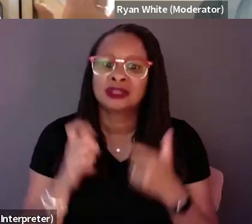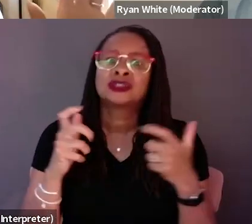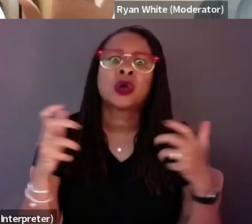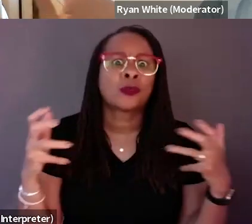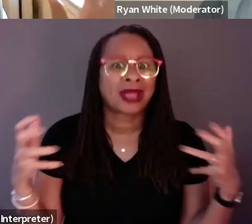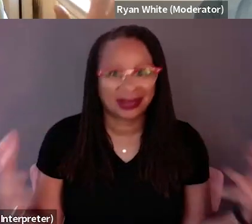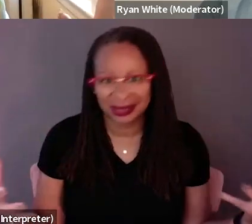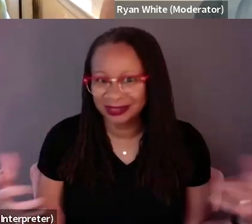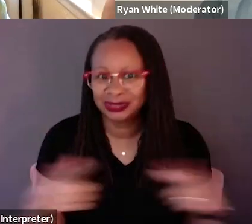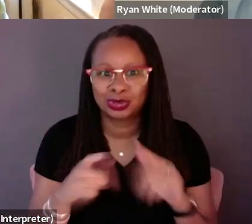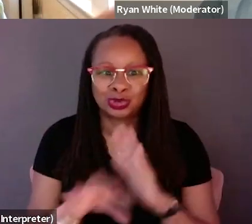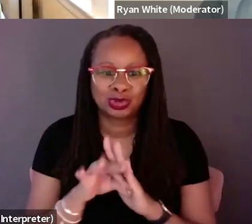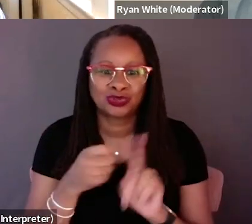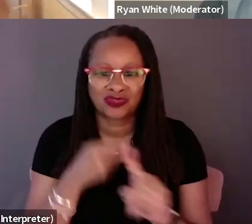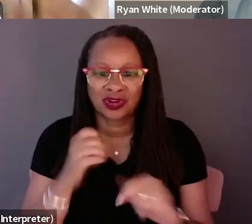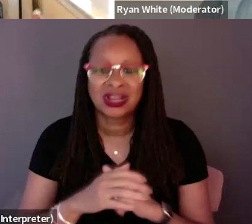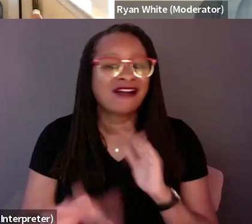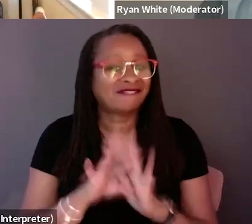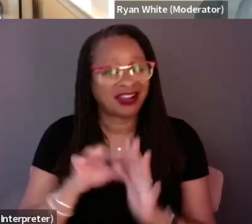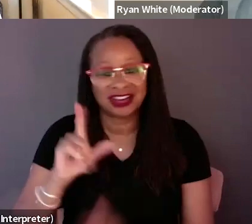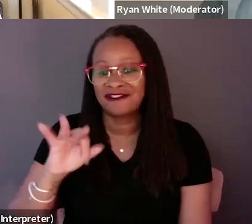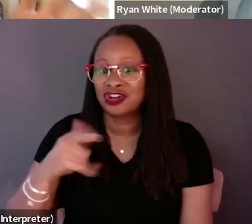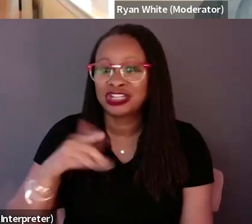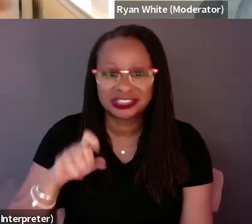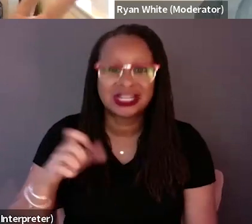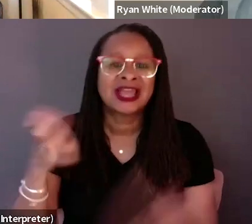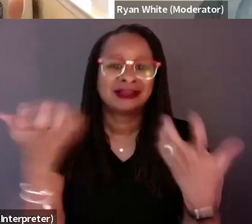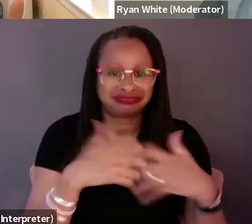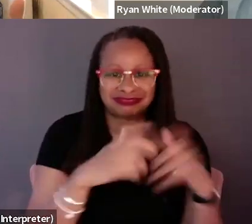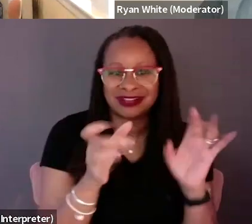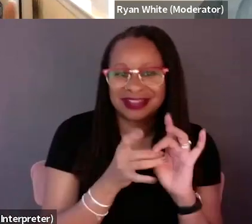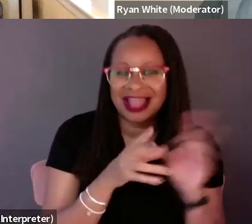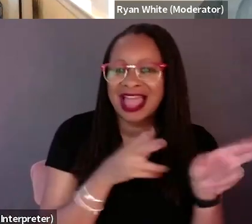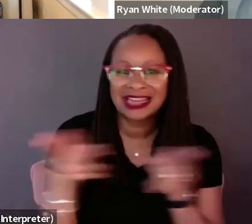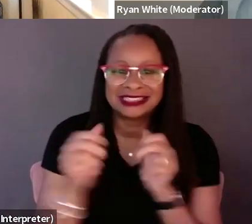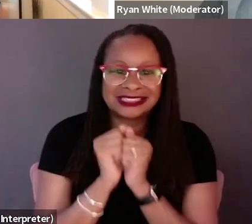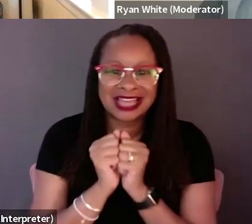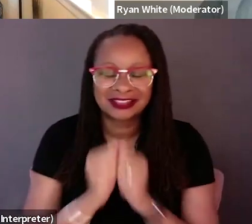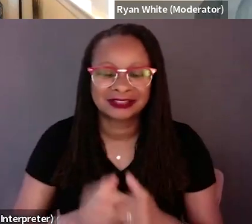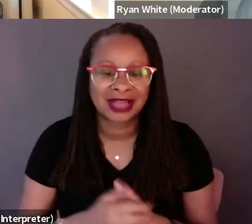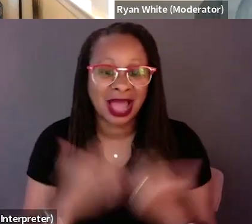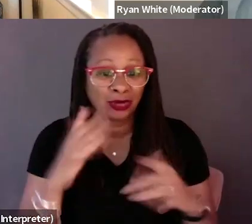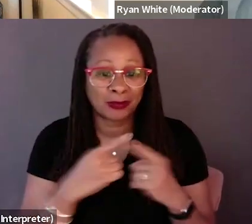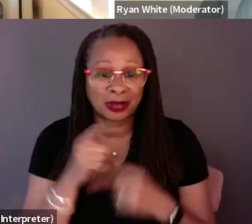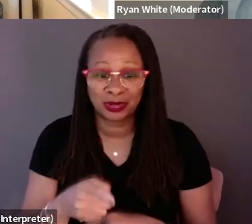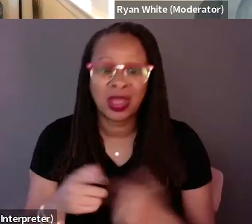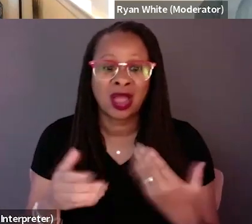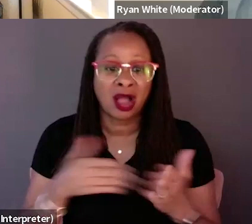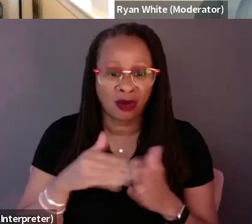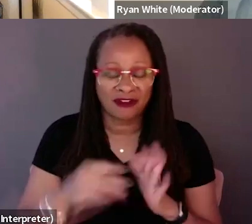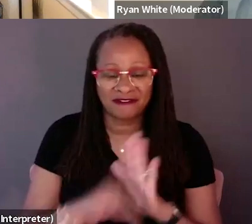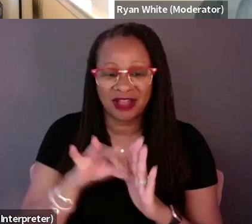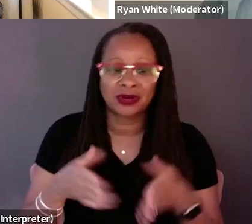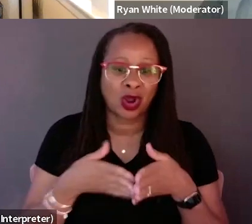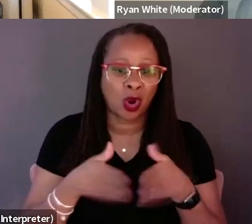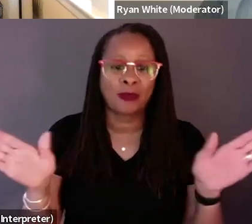so much to choose from. Finding the footage and editing it all together. I don't know about you, I've often found that like